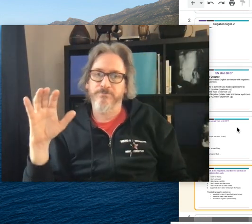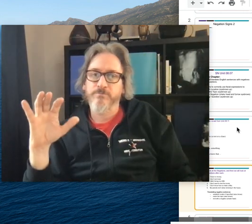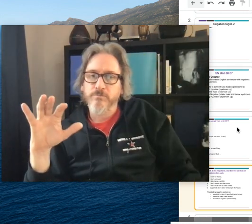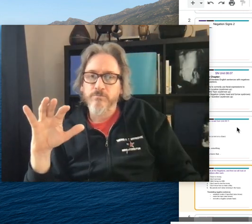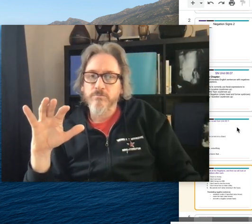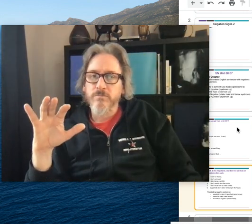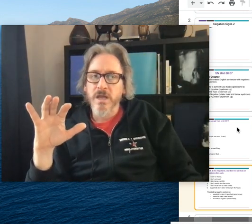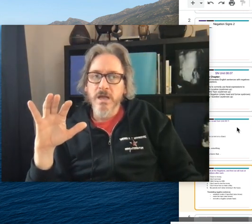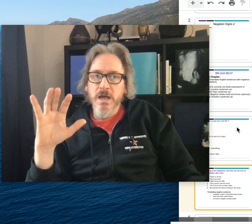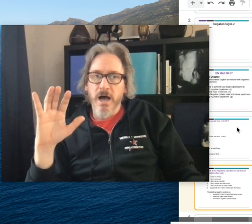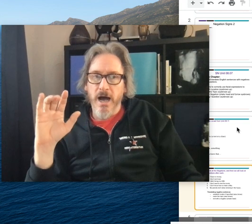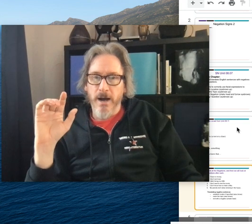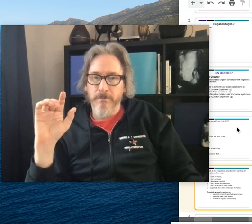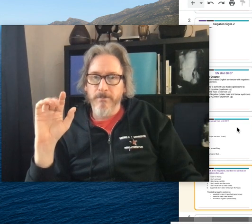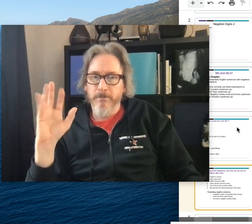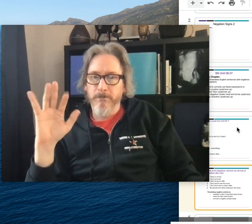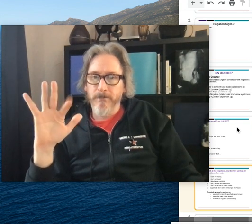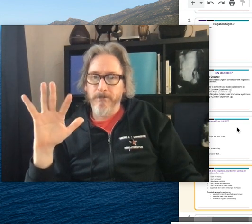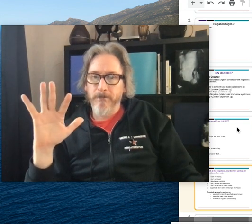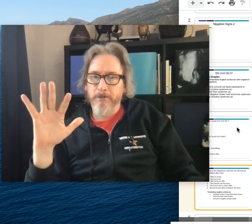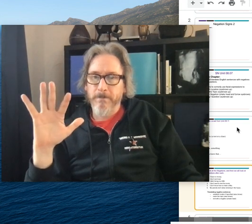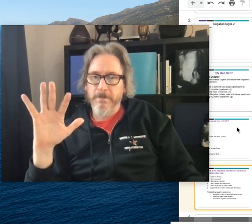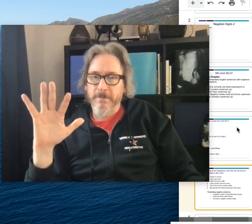at the end.